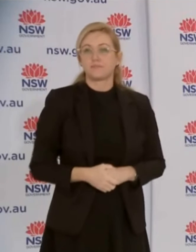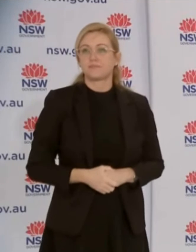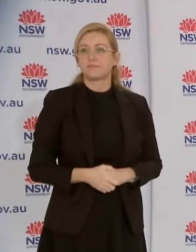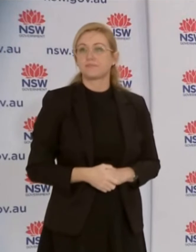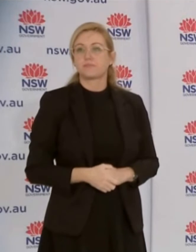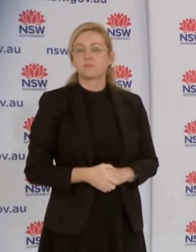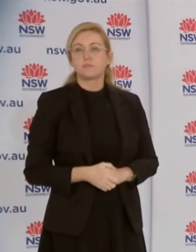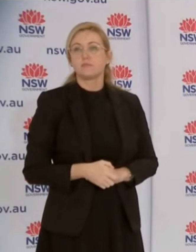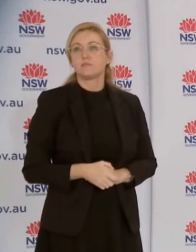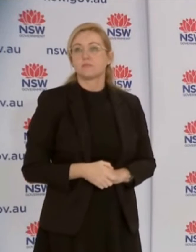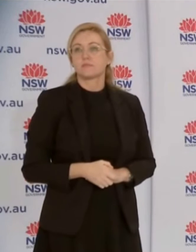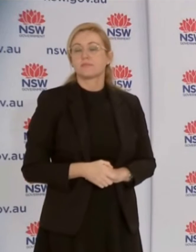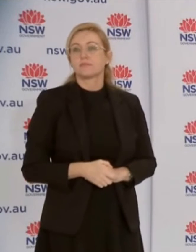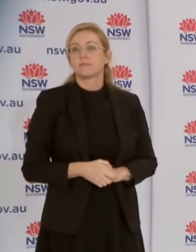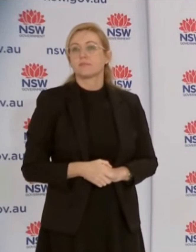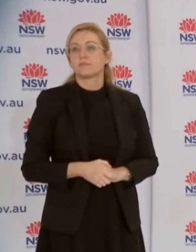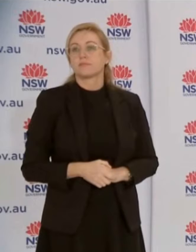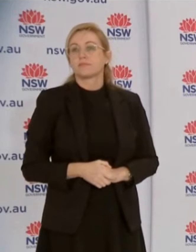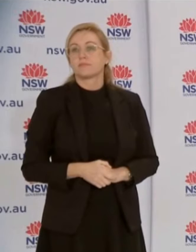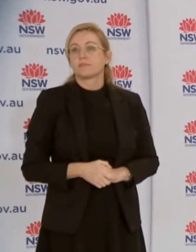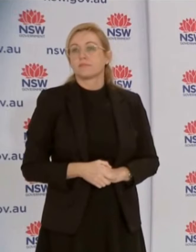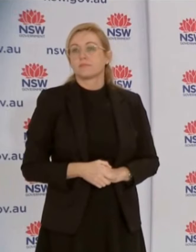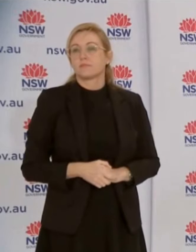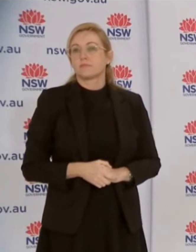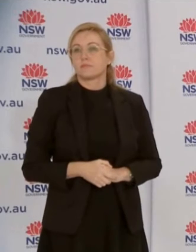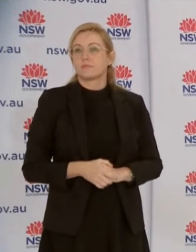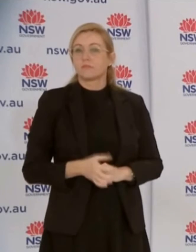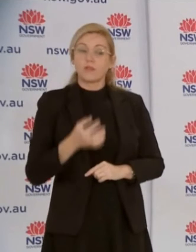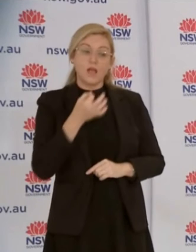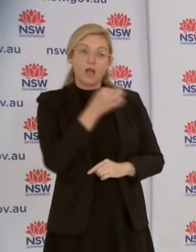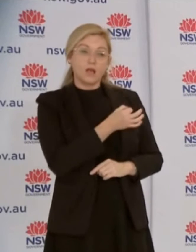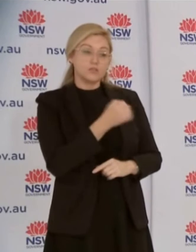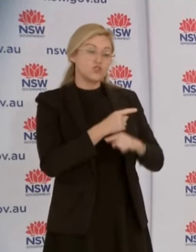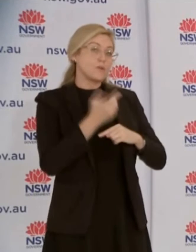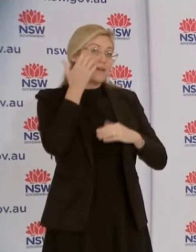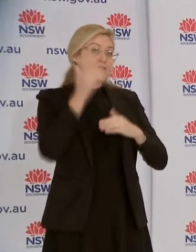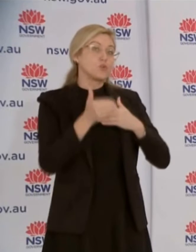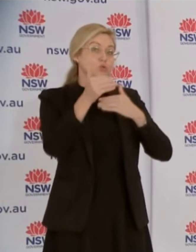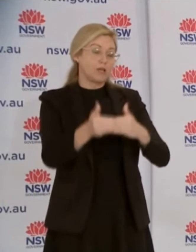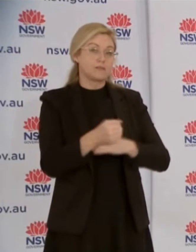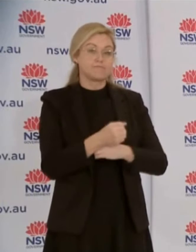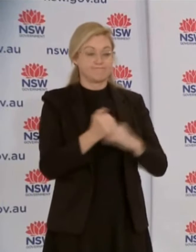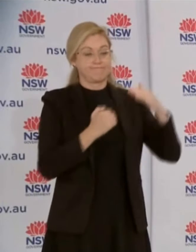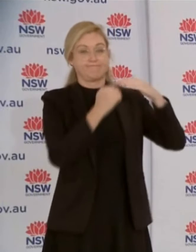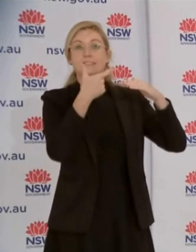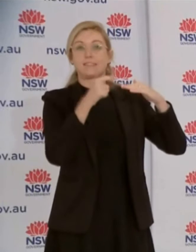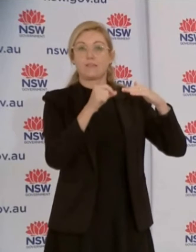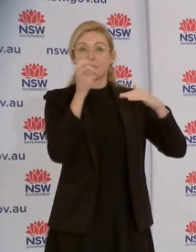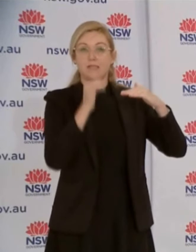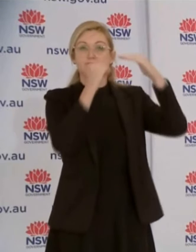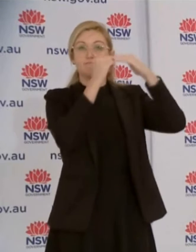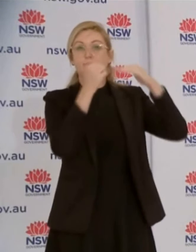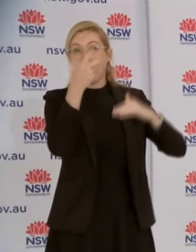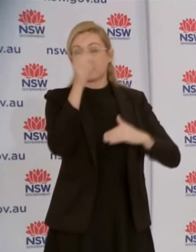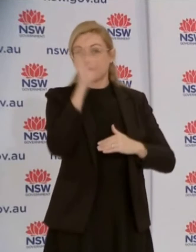That's a question, yeah. Premier, when we are looking at that 70 and 80% vaccination doses, are you going to be looking at that as a